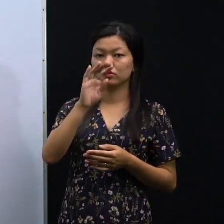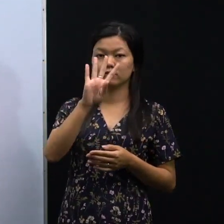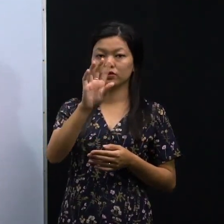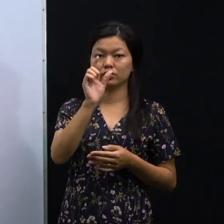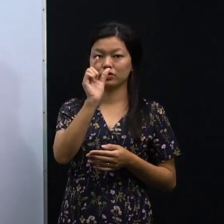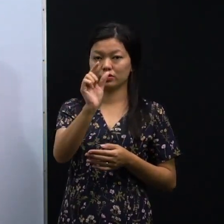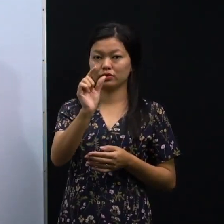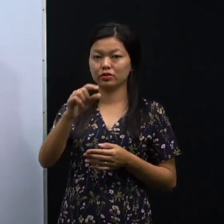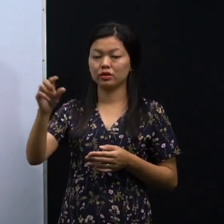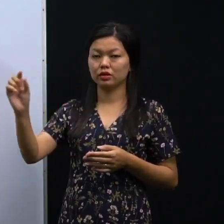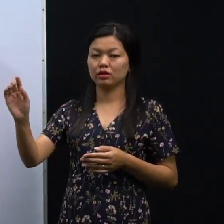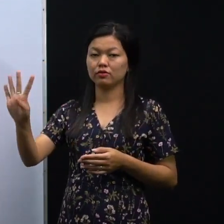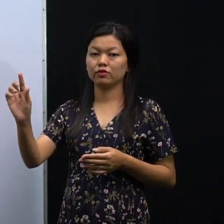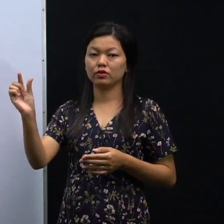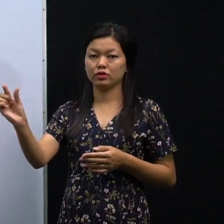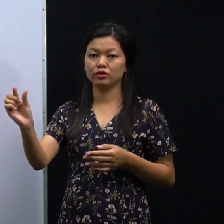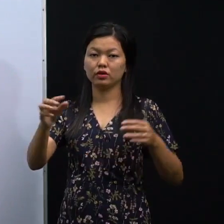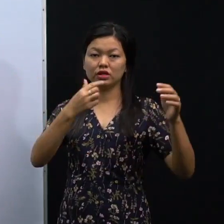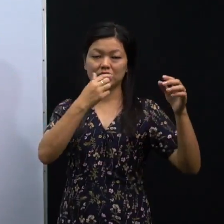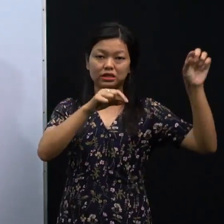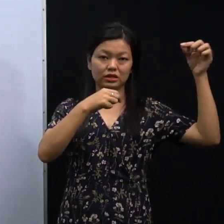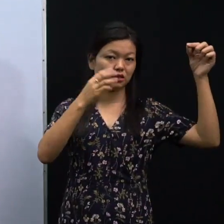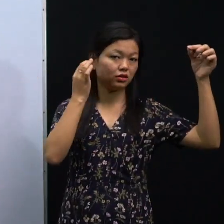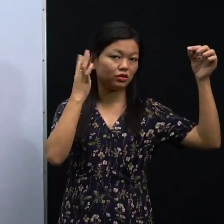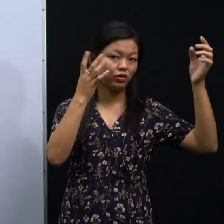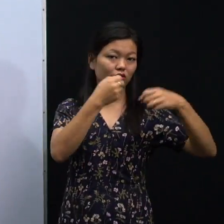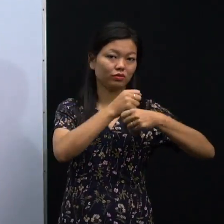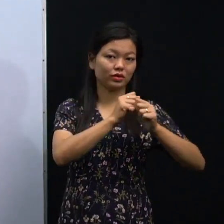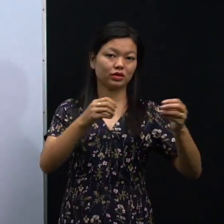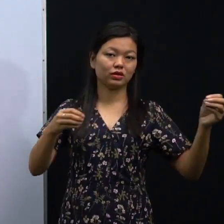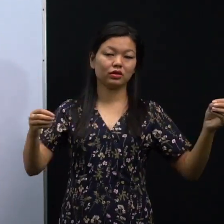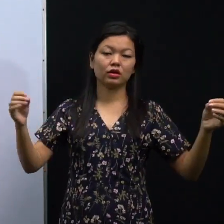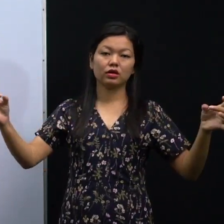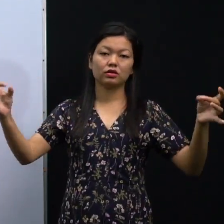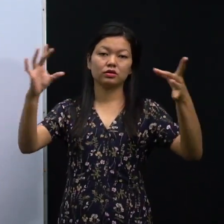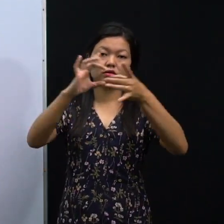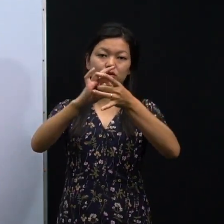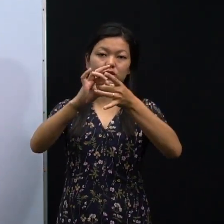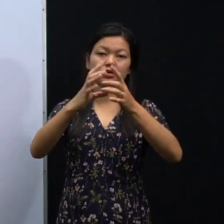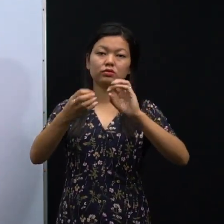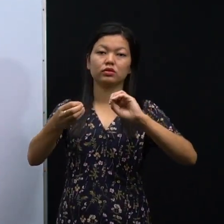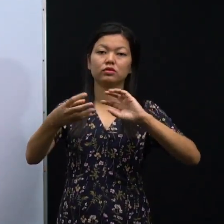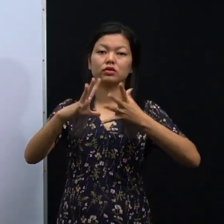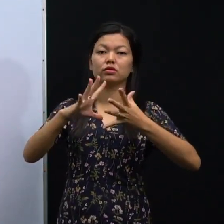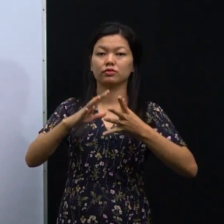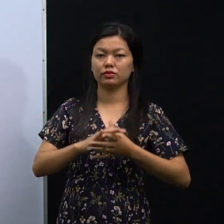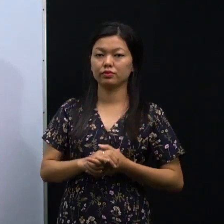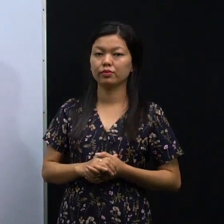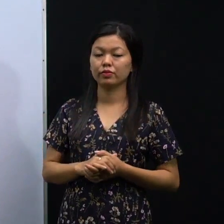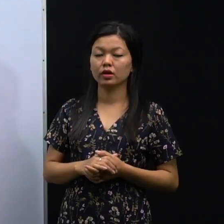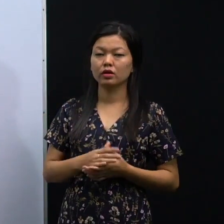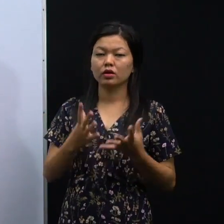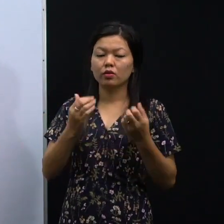observe what will happen, okay? What will happen once these alpha particles hit this gold